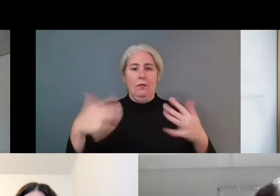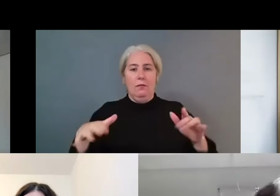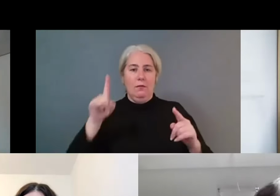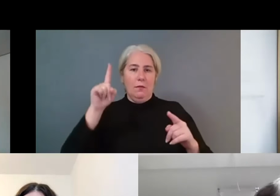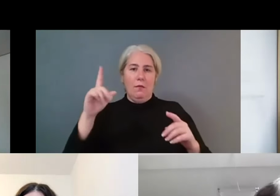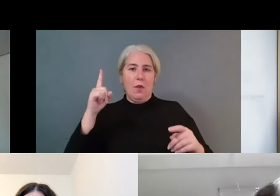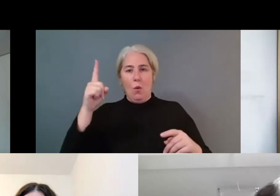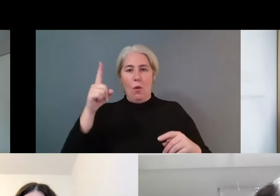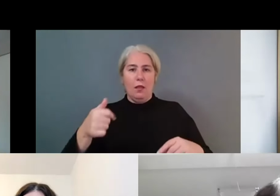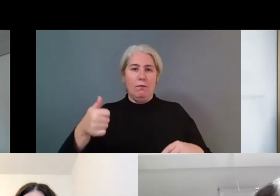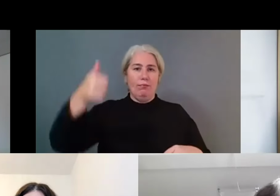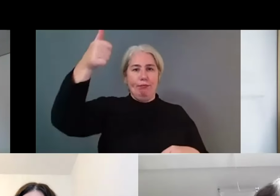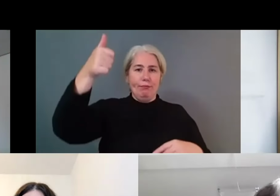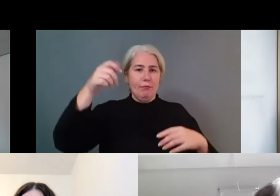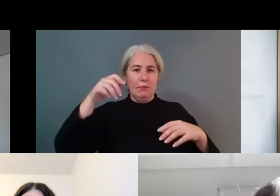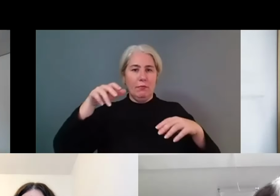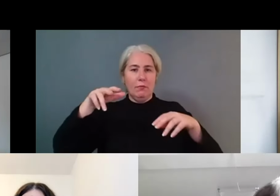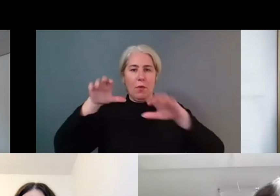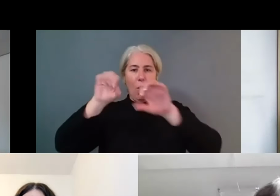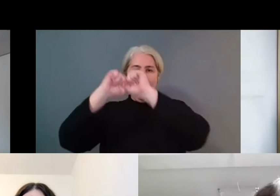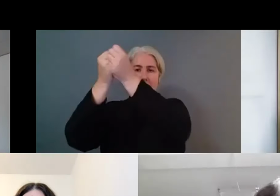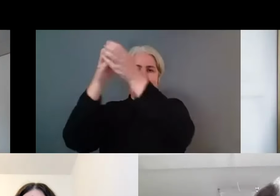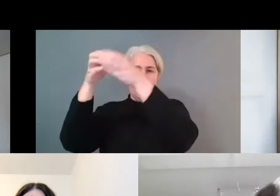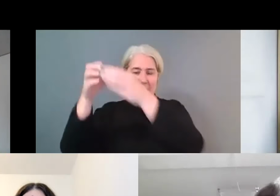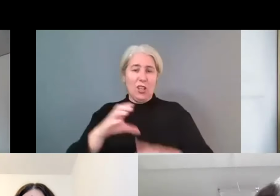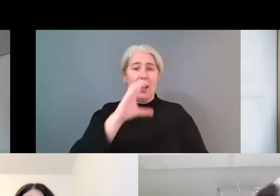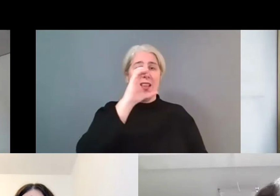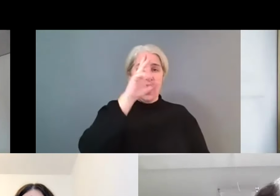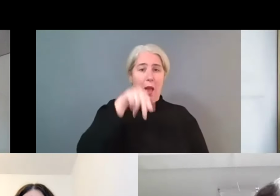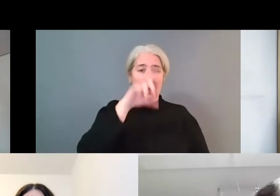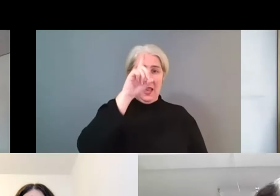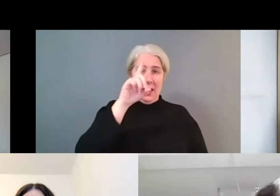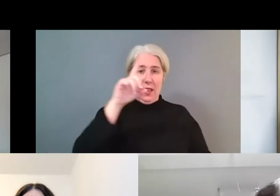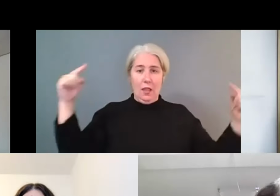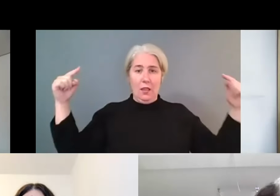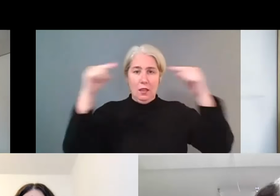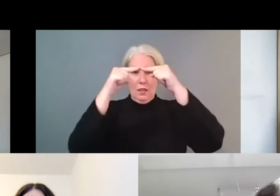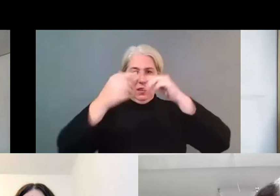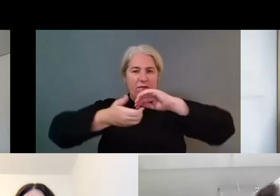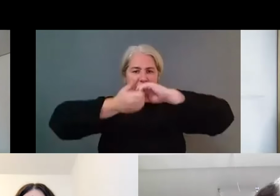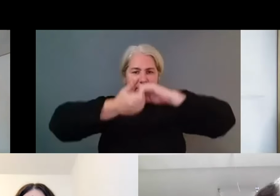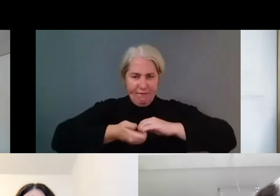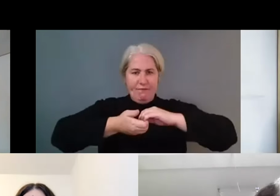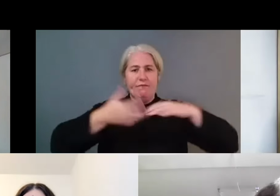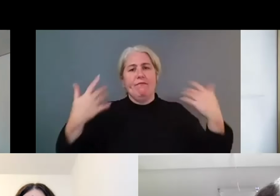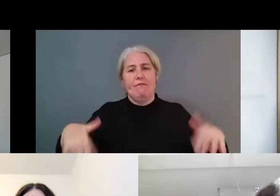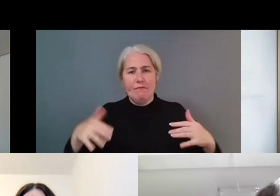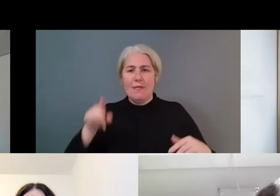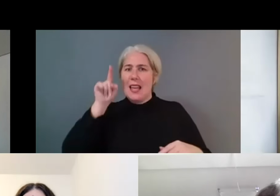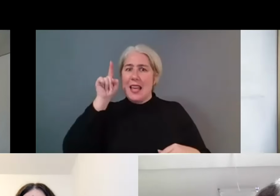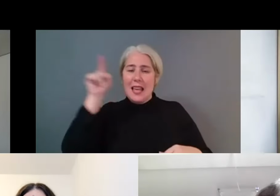the CRPD committee, and they do offer a lot of training and help for other